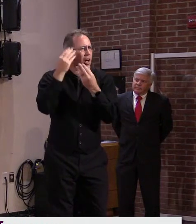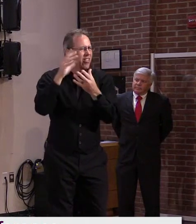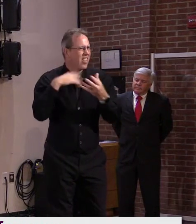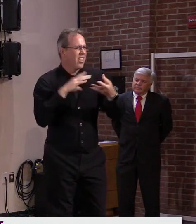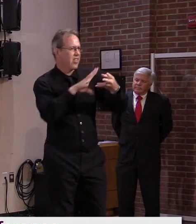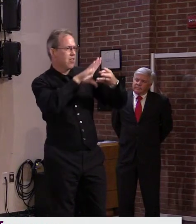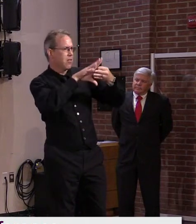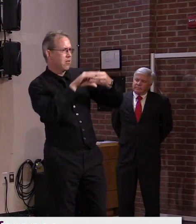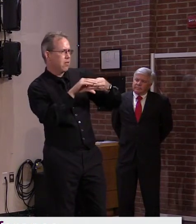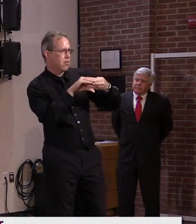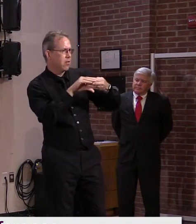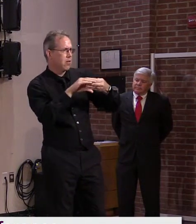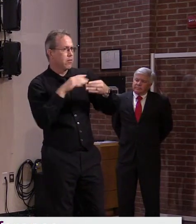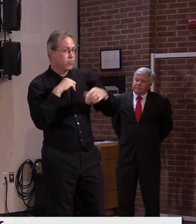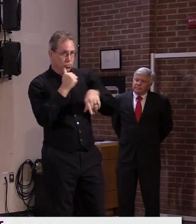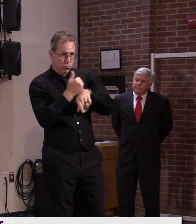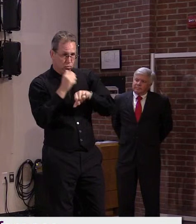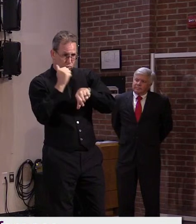on our mind.